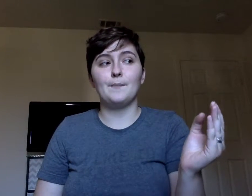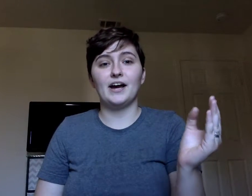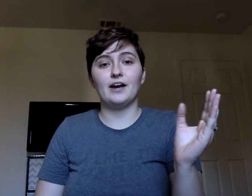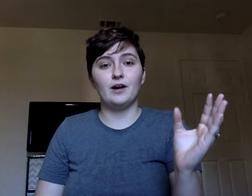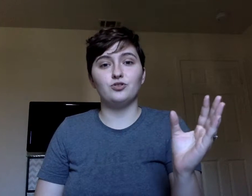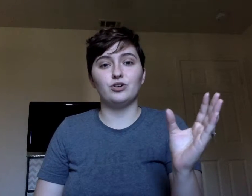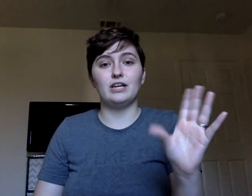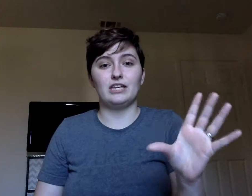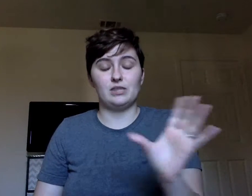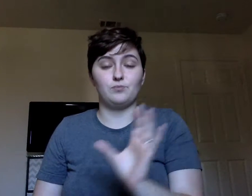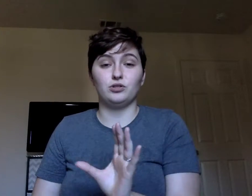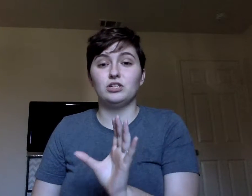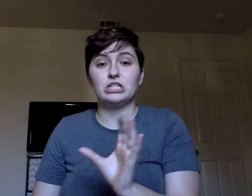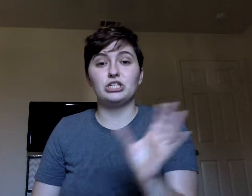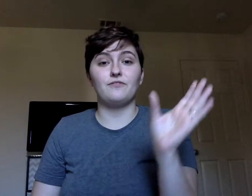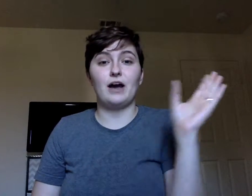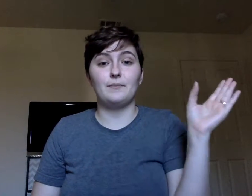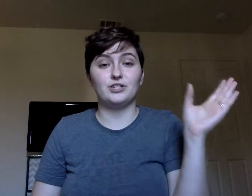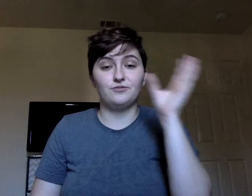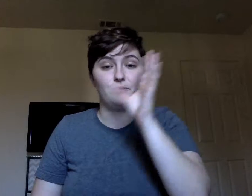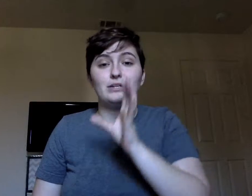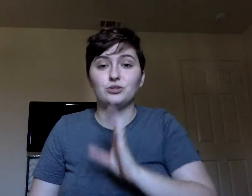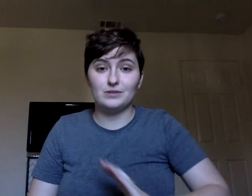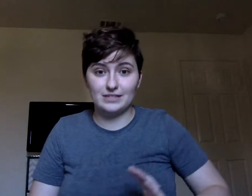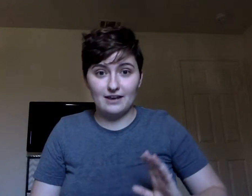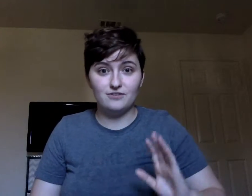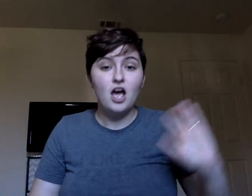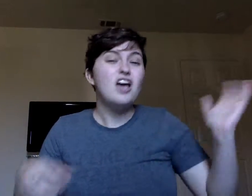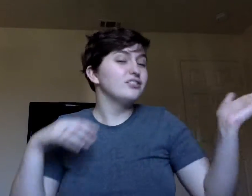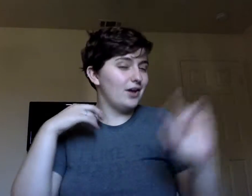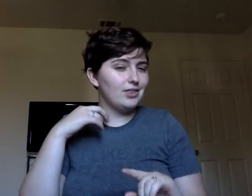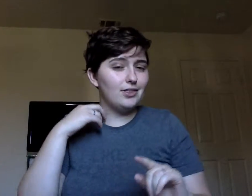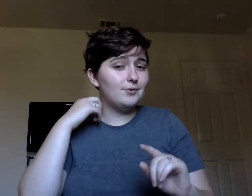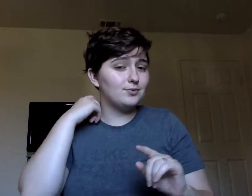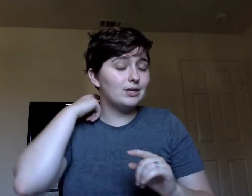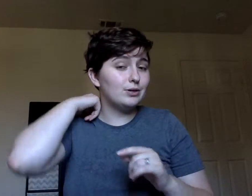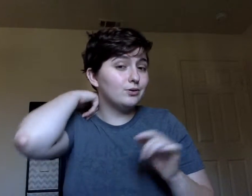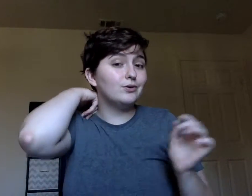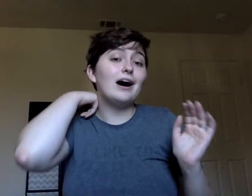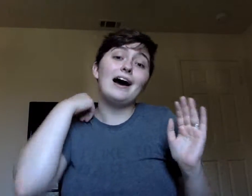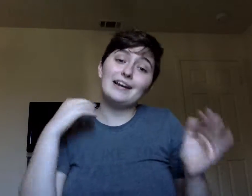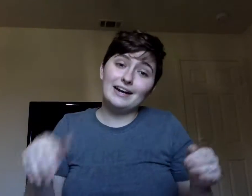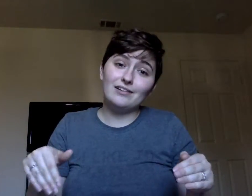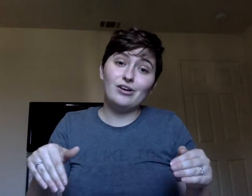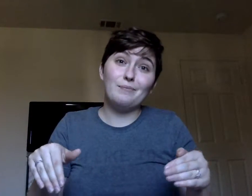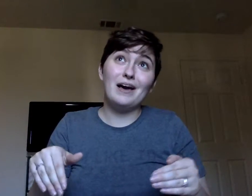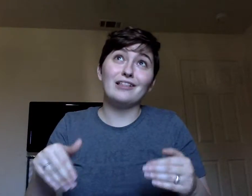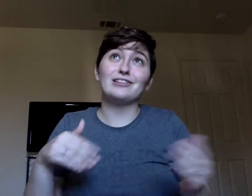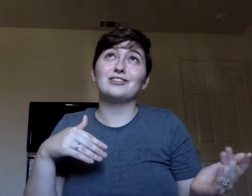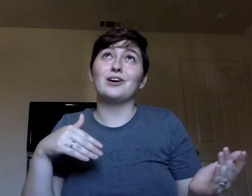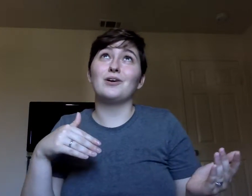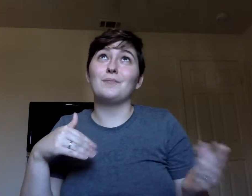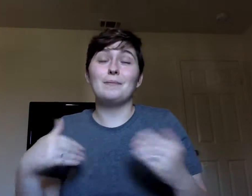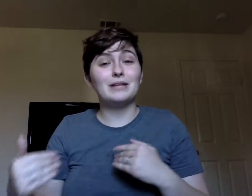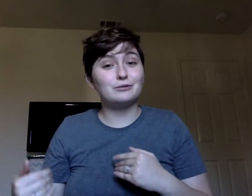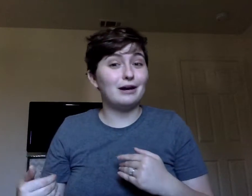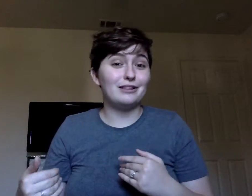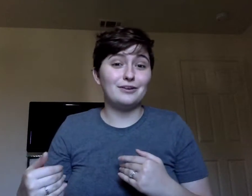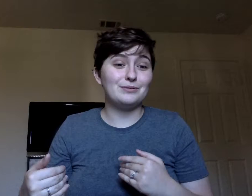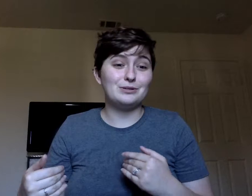by 100 and get the percentage of how much information was saved. So I thought that was really cool. I kind of like math, so maybe that's why I thought it was